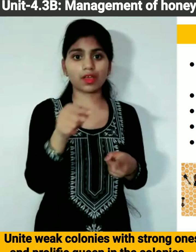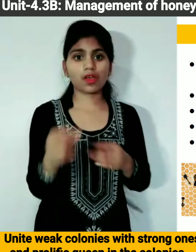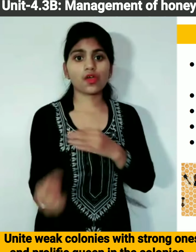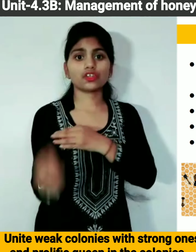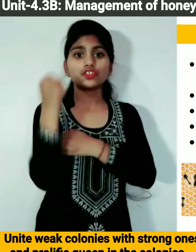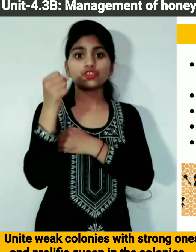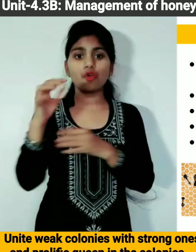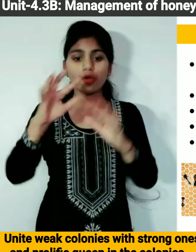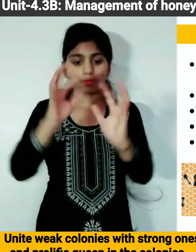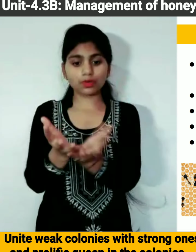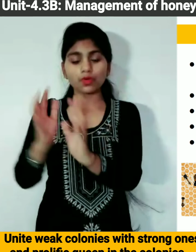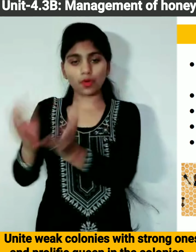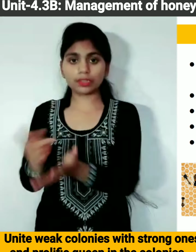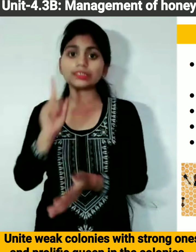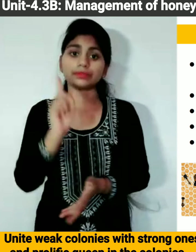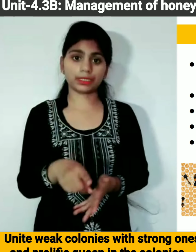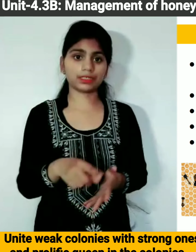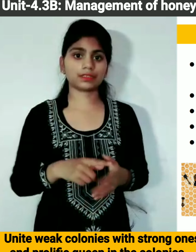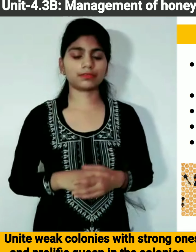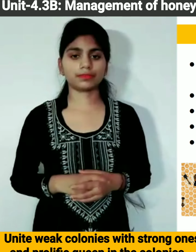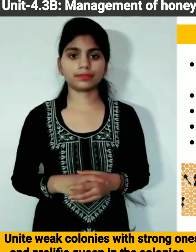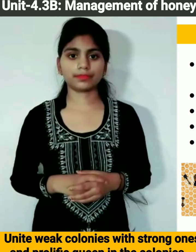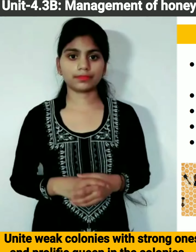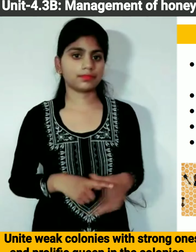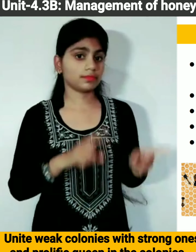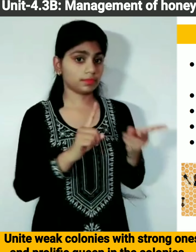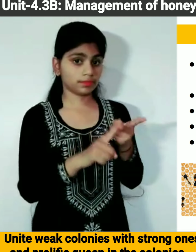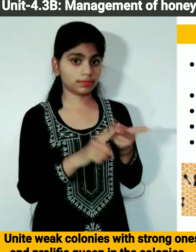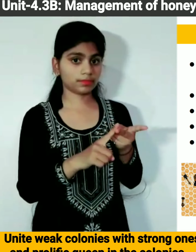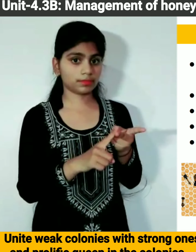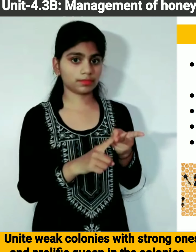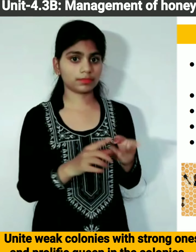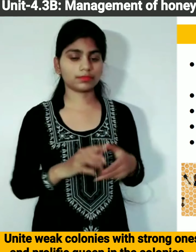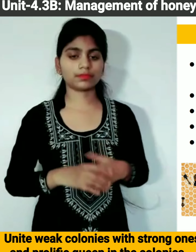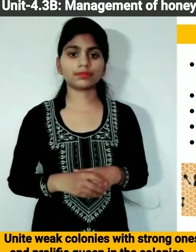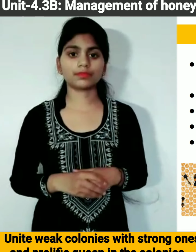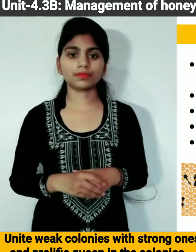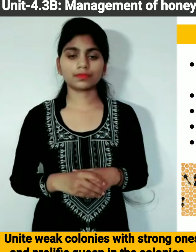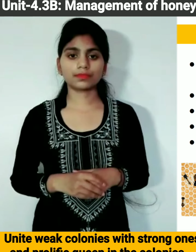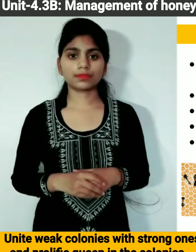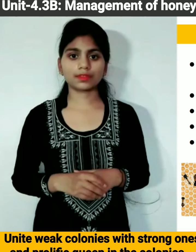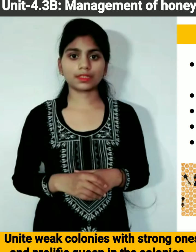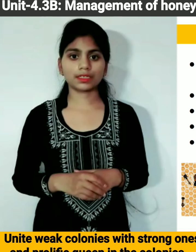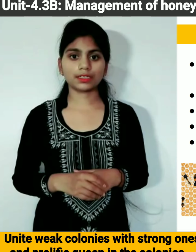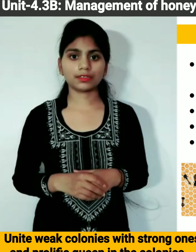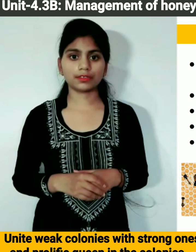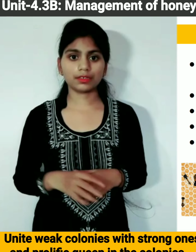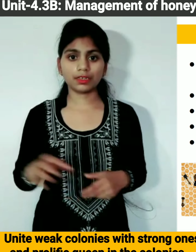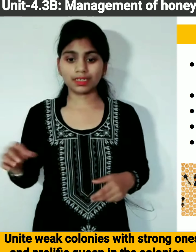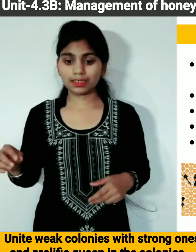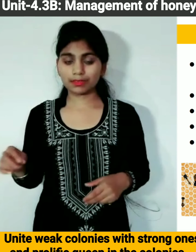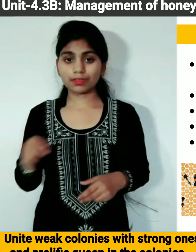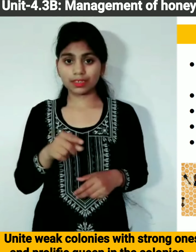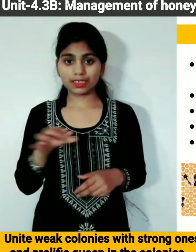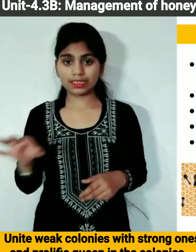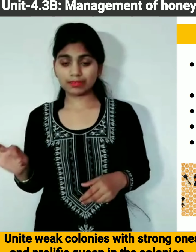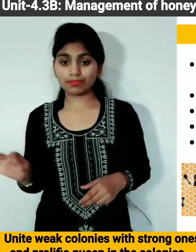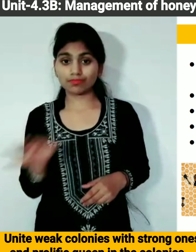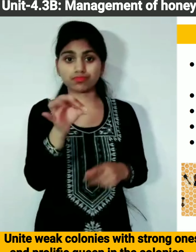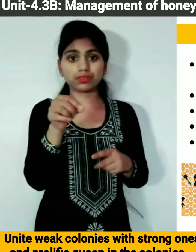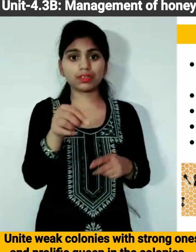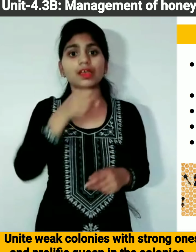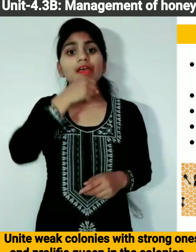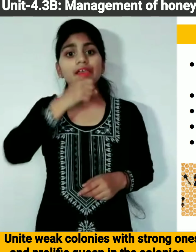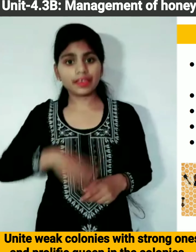the start of the honey flow. Number 2. Always keep good, young